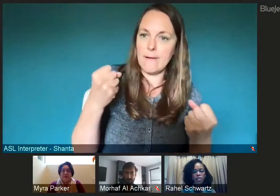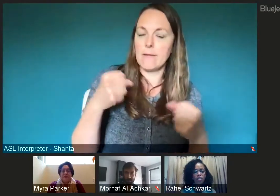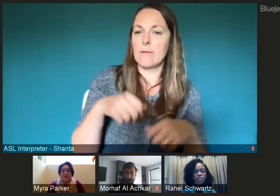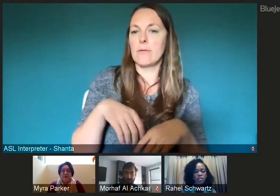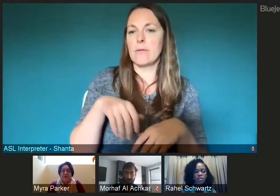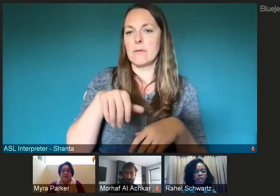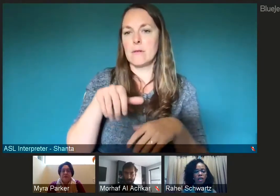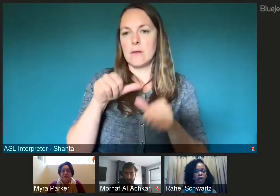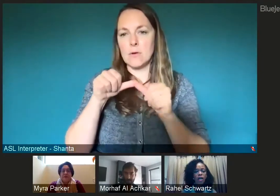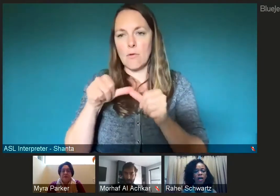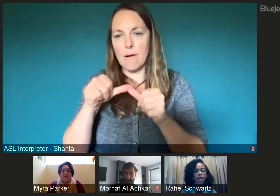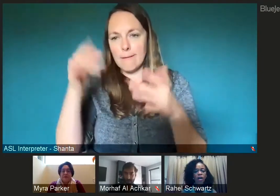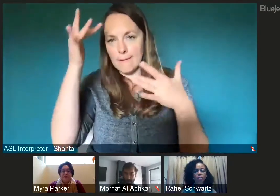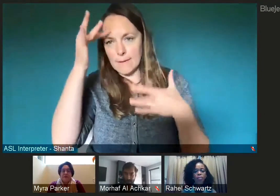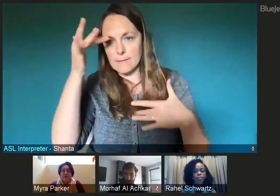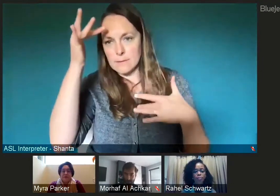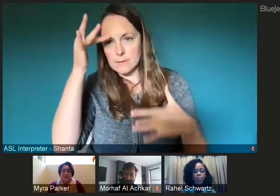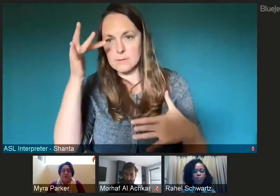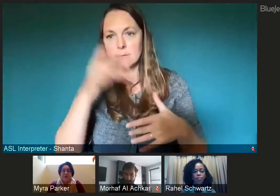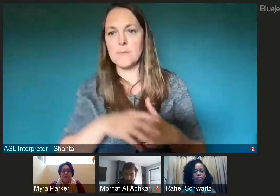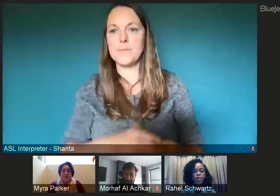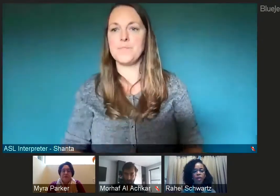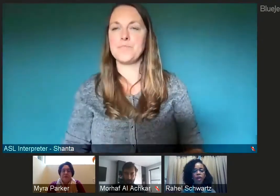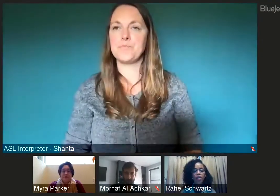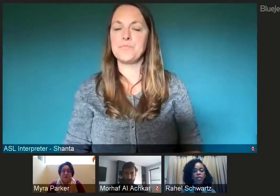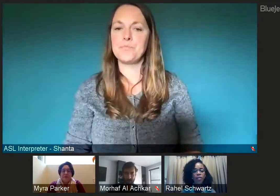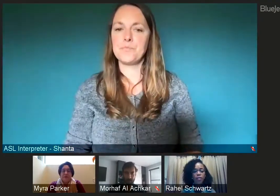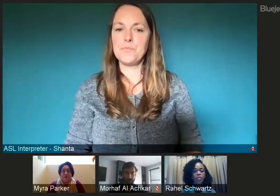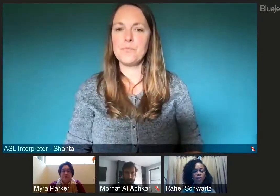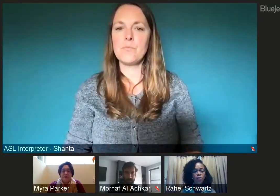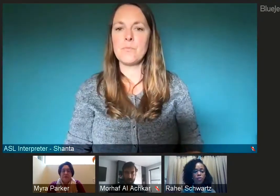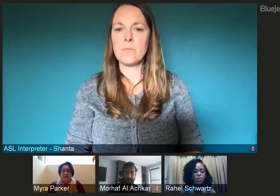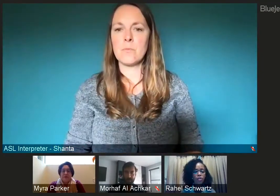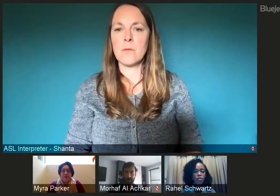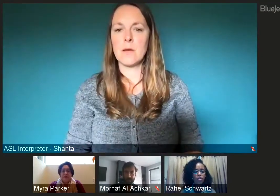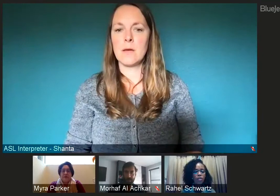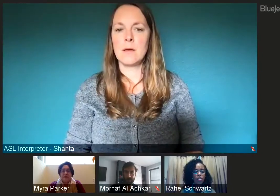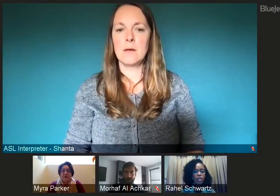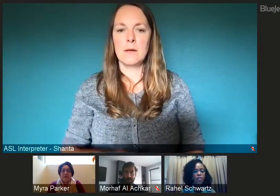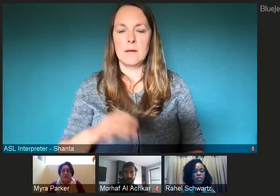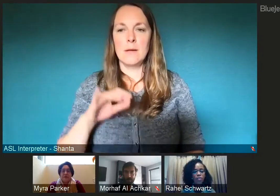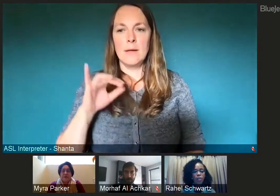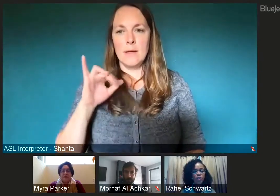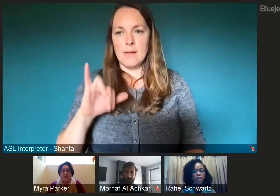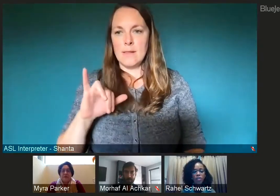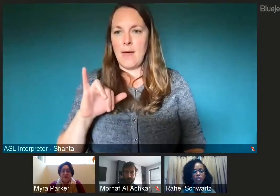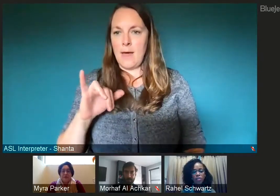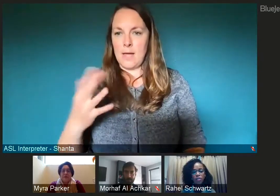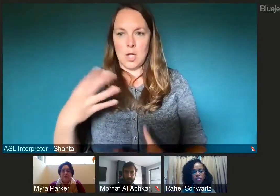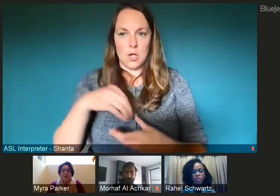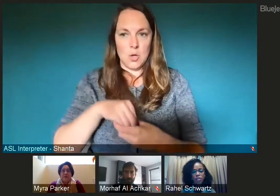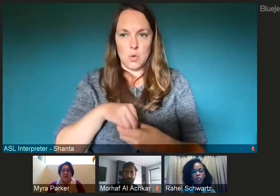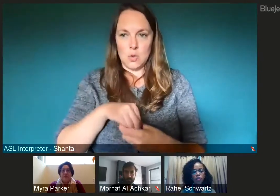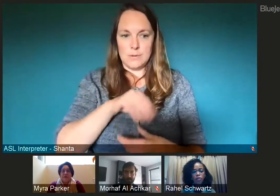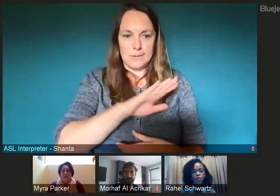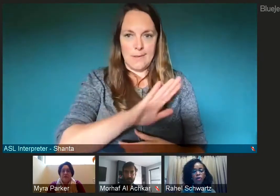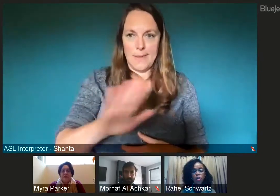chronic illnesses. And this includes like their